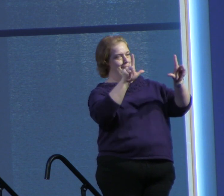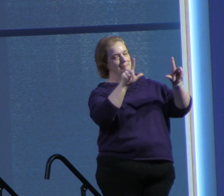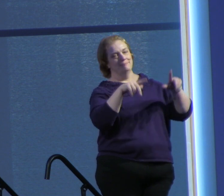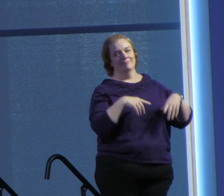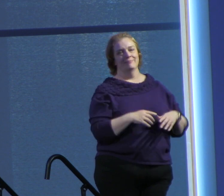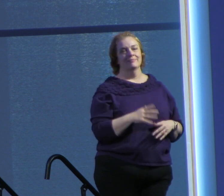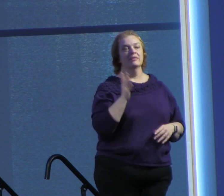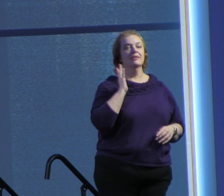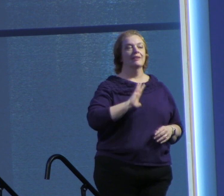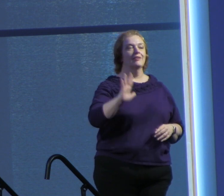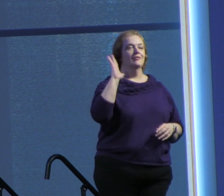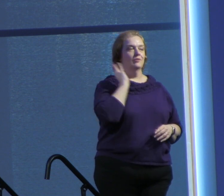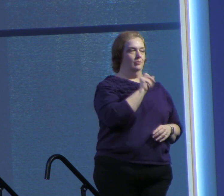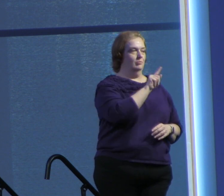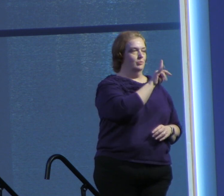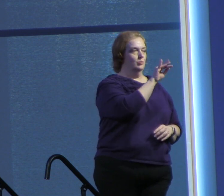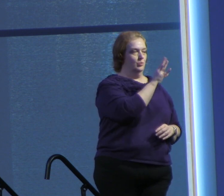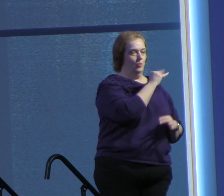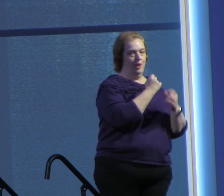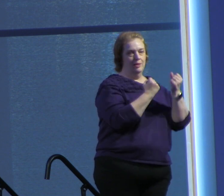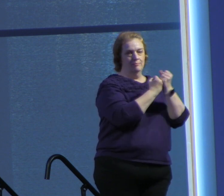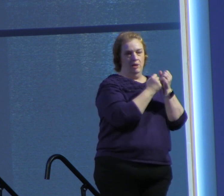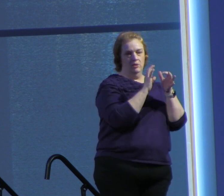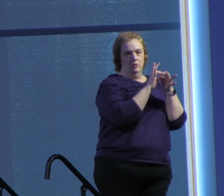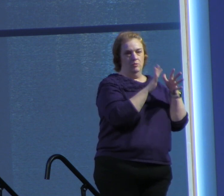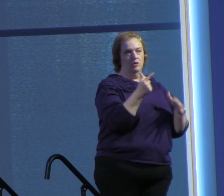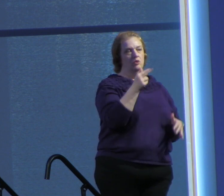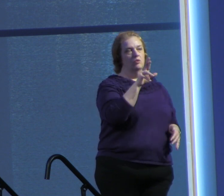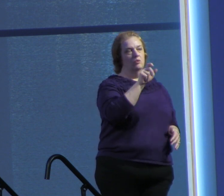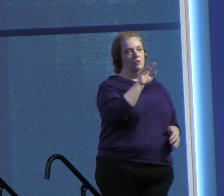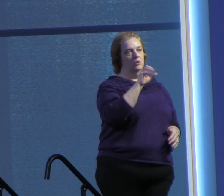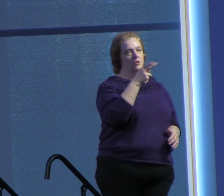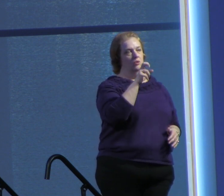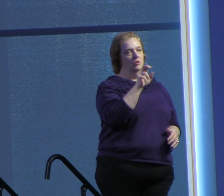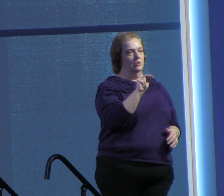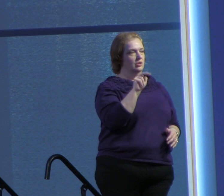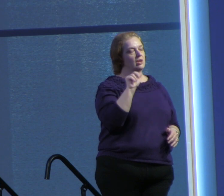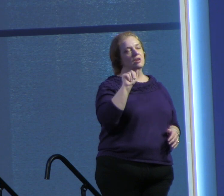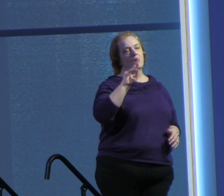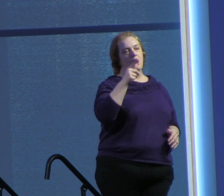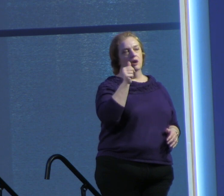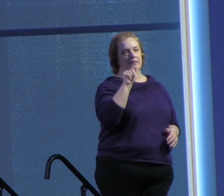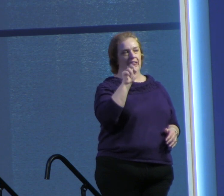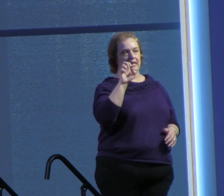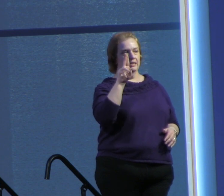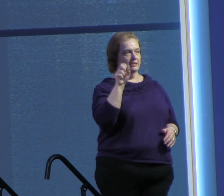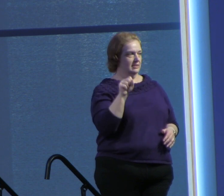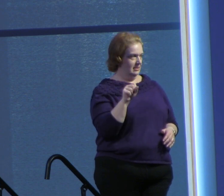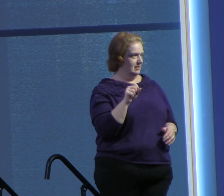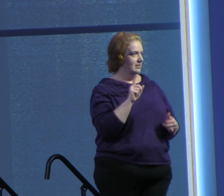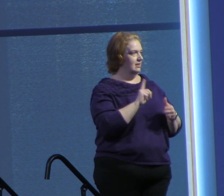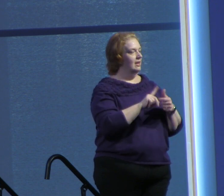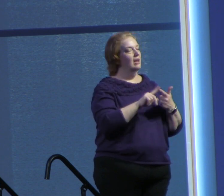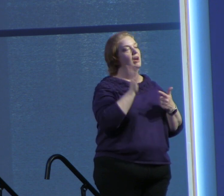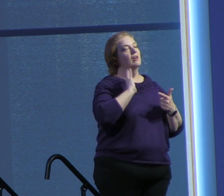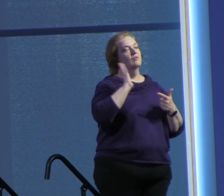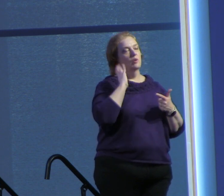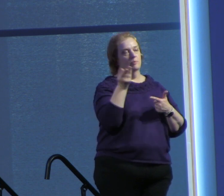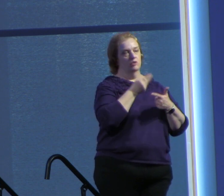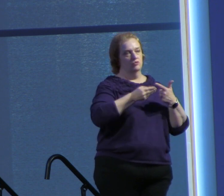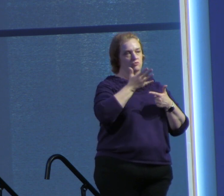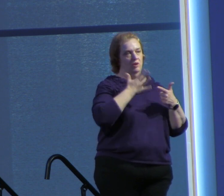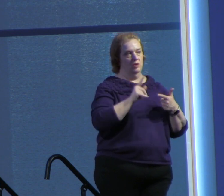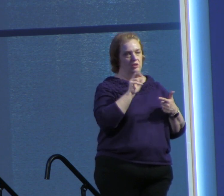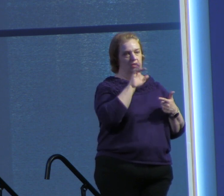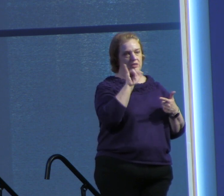Our former studio and sponsor coordinator, Gretchen Arguedas. Our former treasurer,